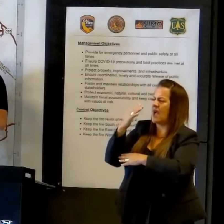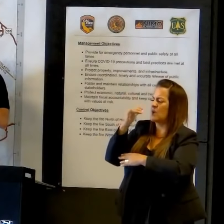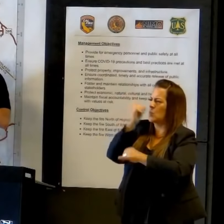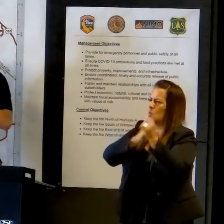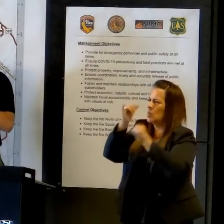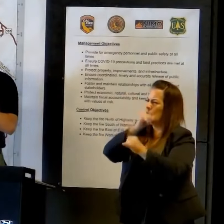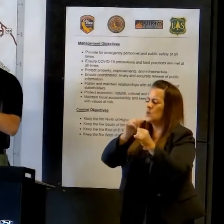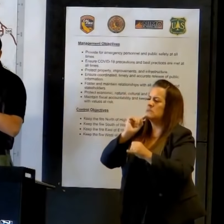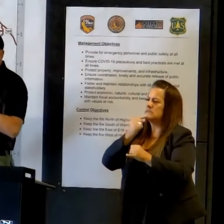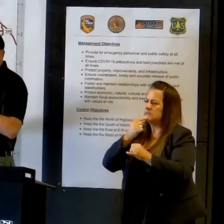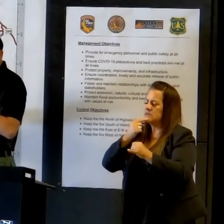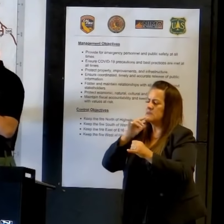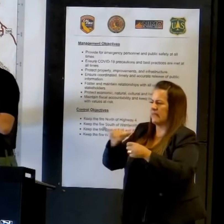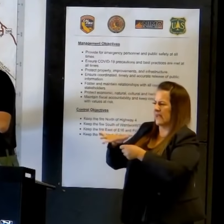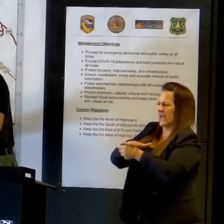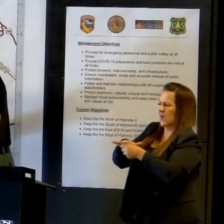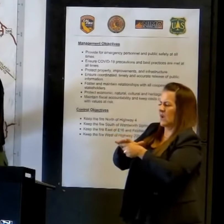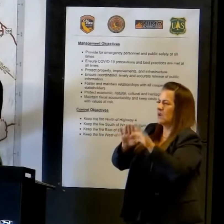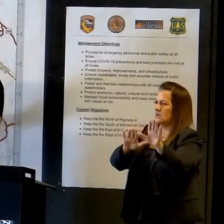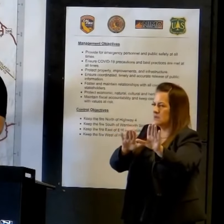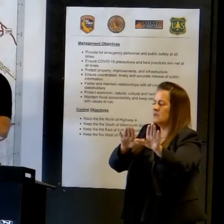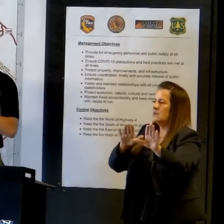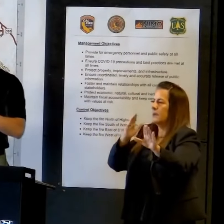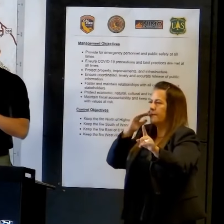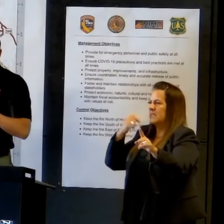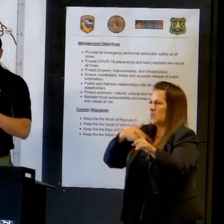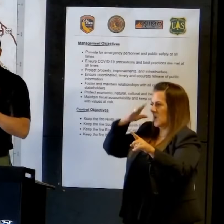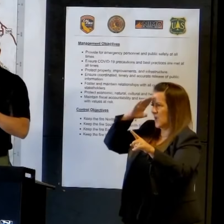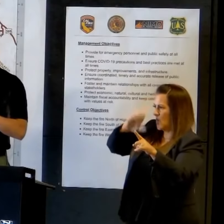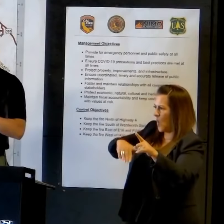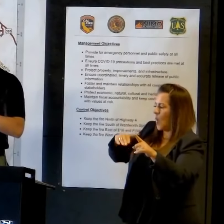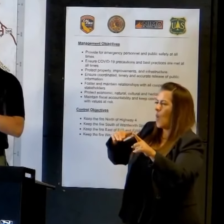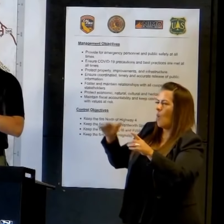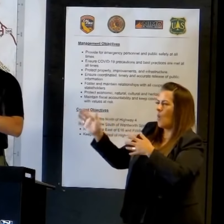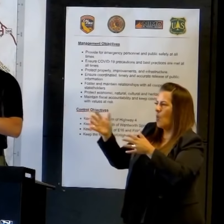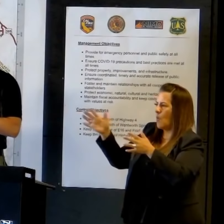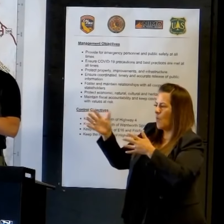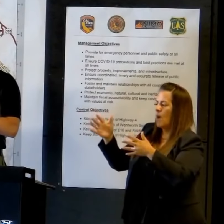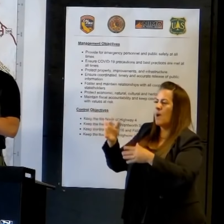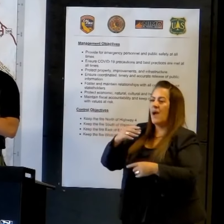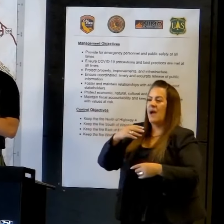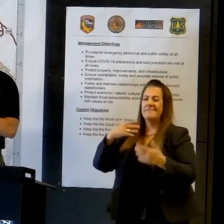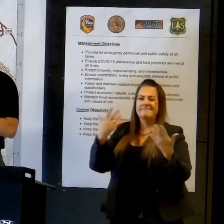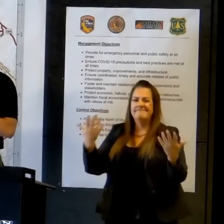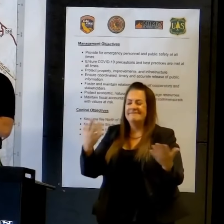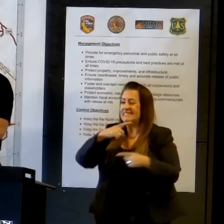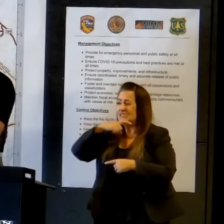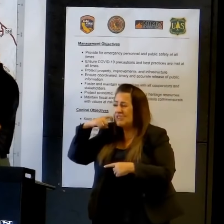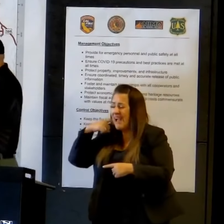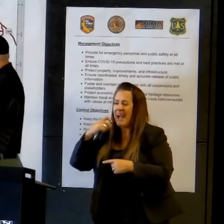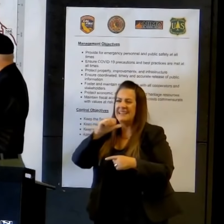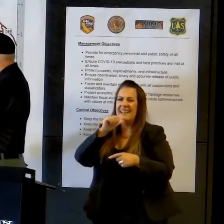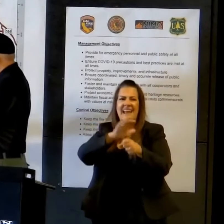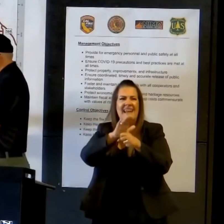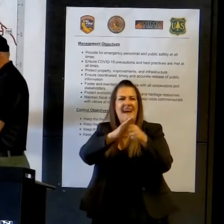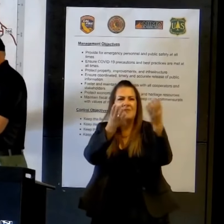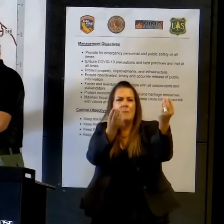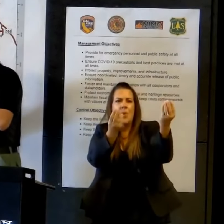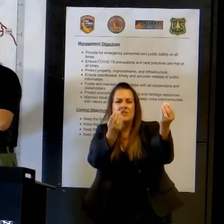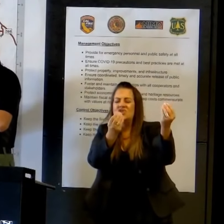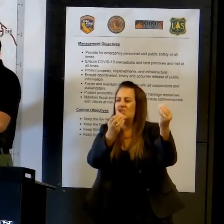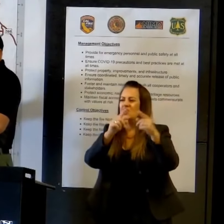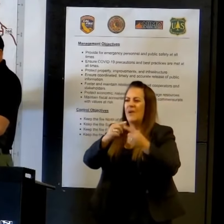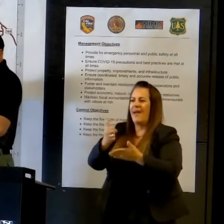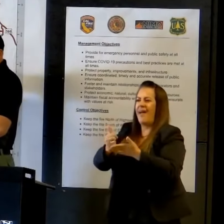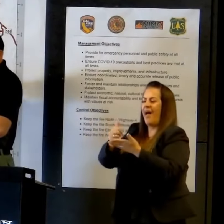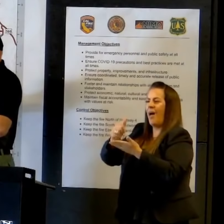area. And that, of course, was put out because we have extremely low relative humidities, dry air across the fire. And